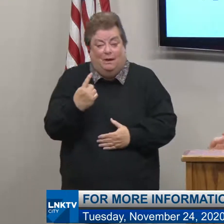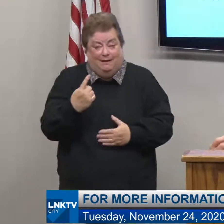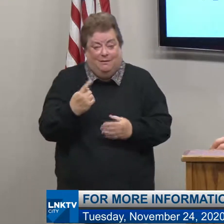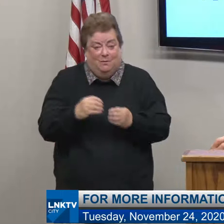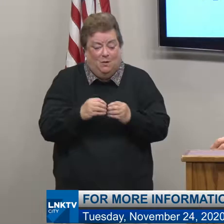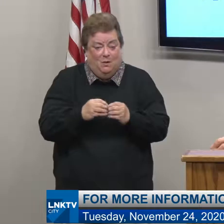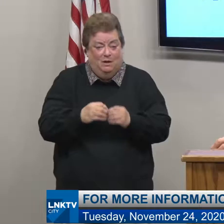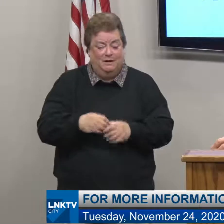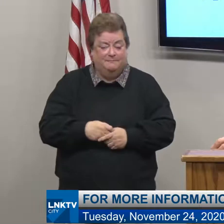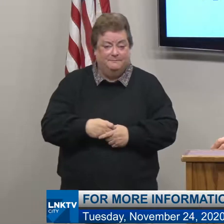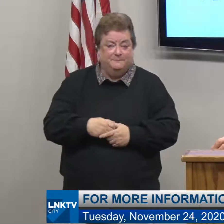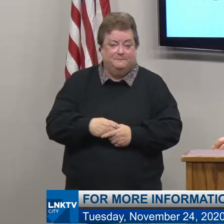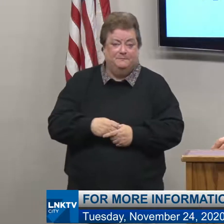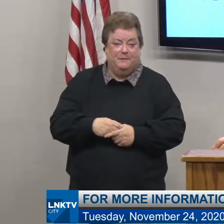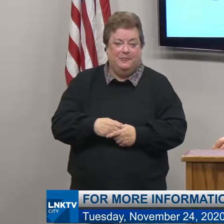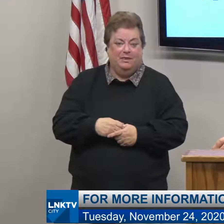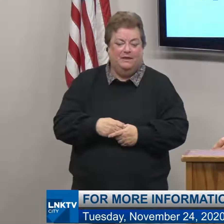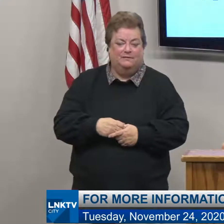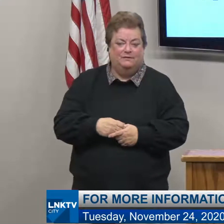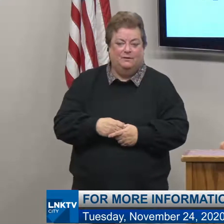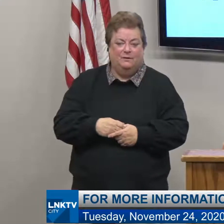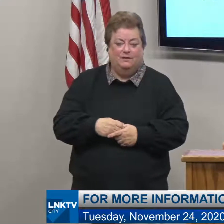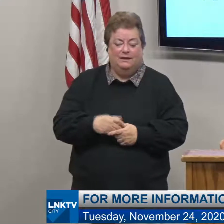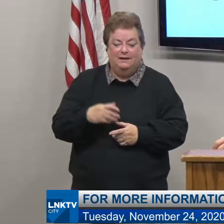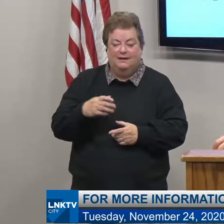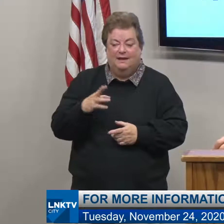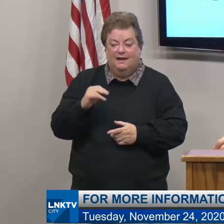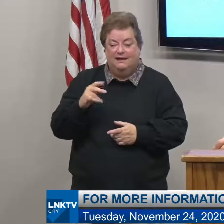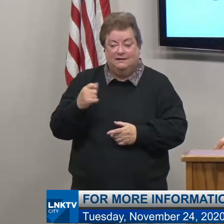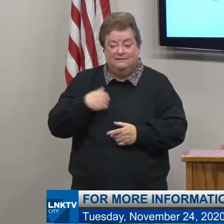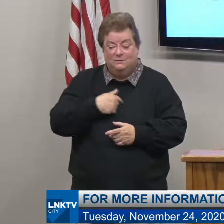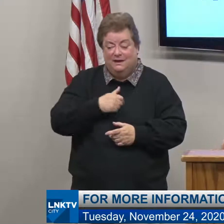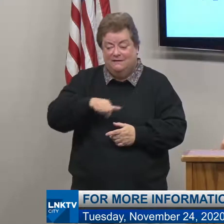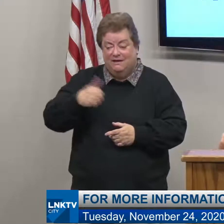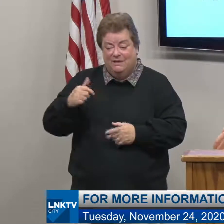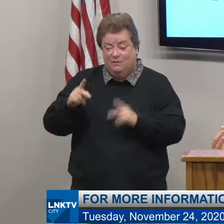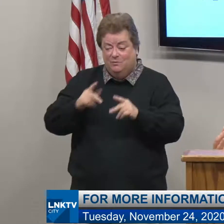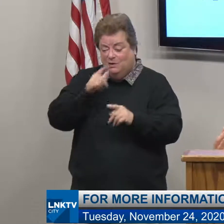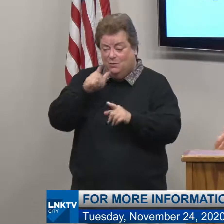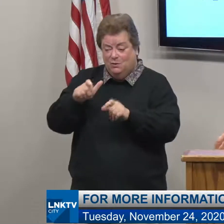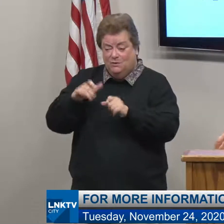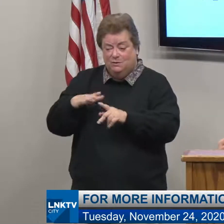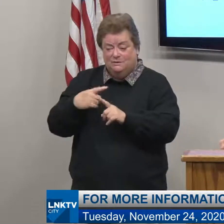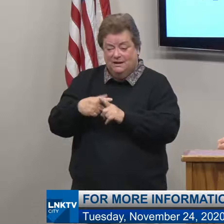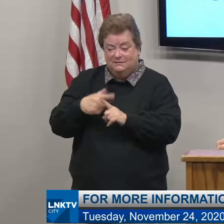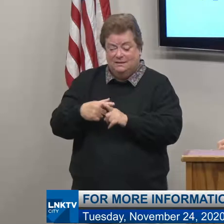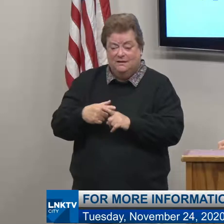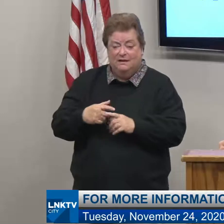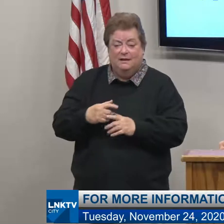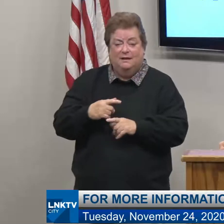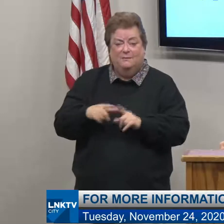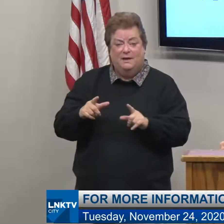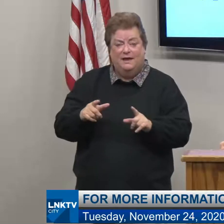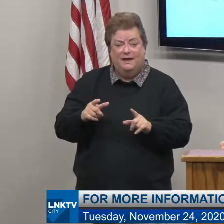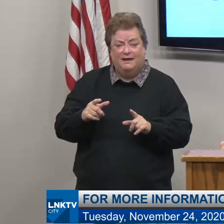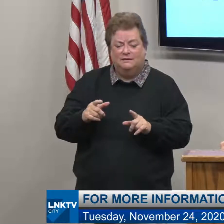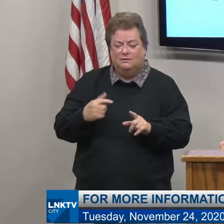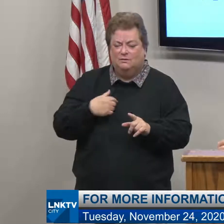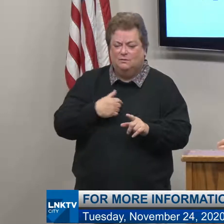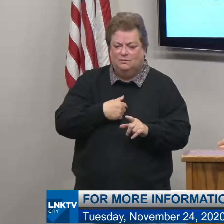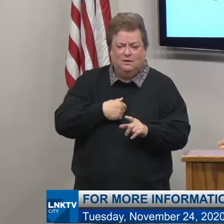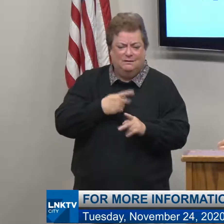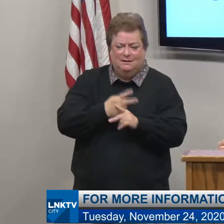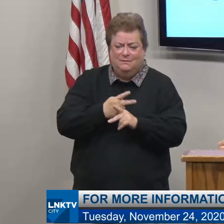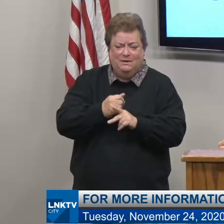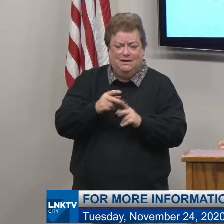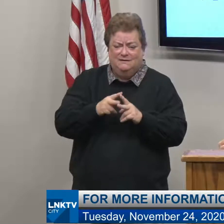So, you know, unless we have some others who've been positive, and we can be outside, but very small, you